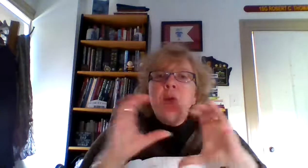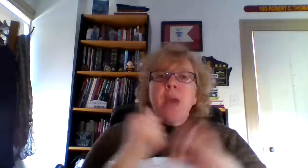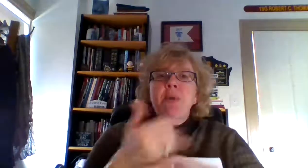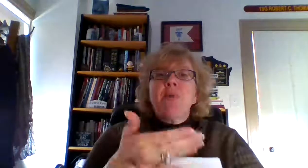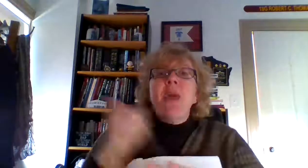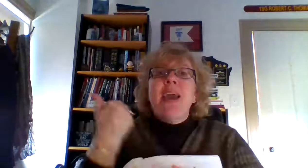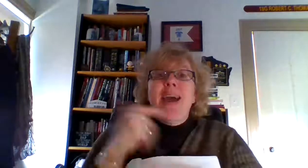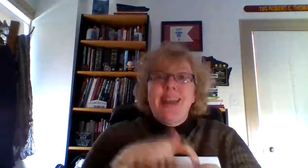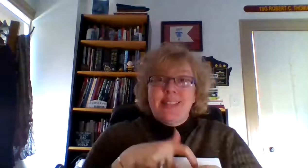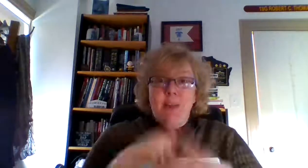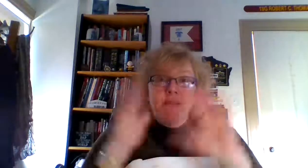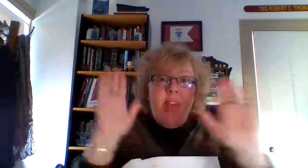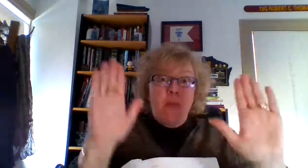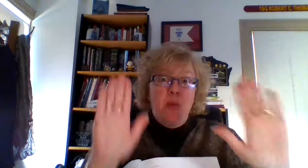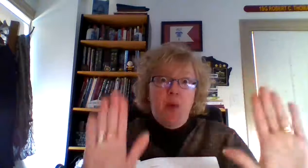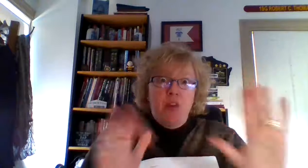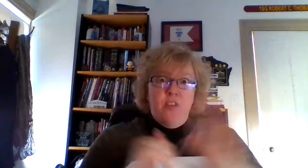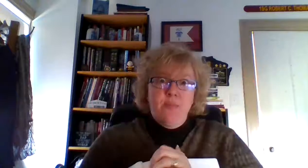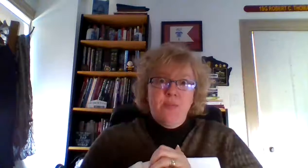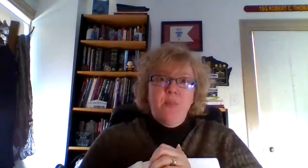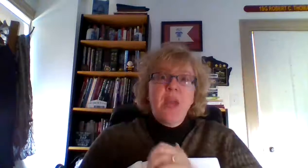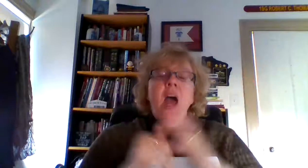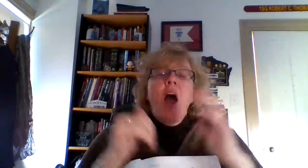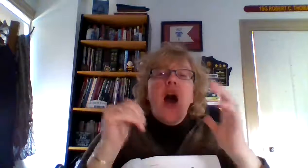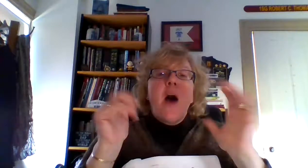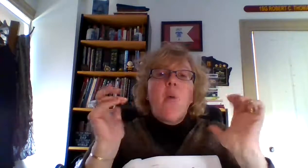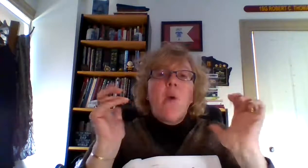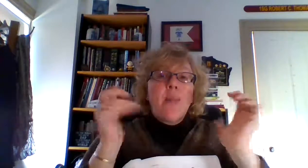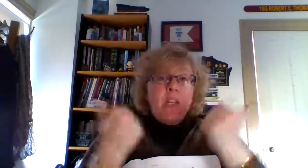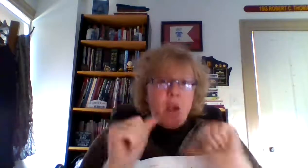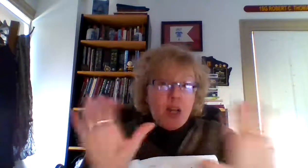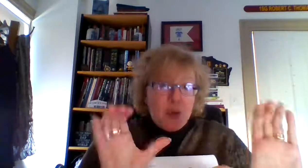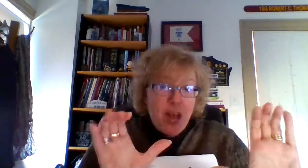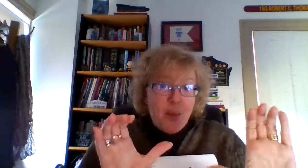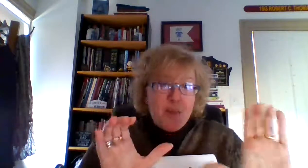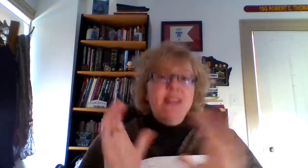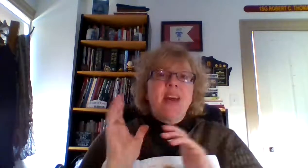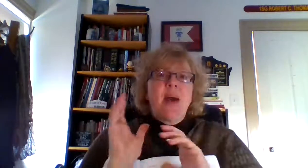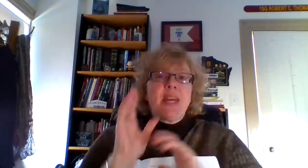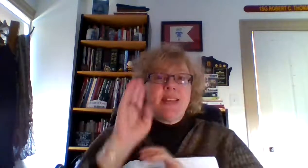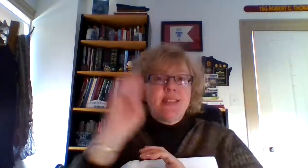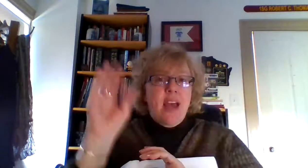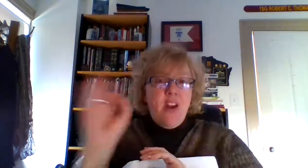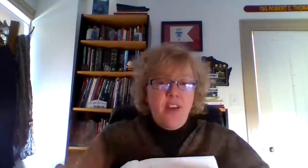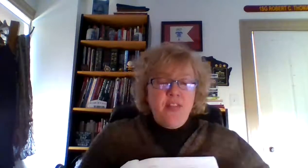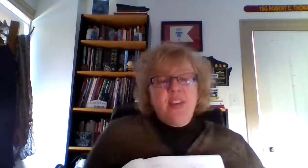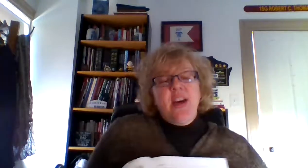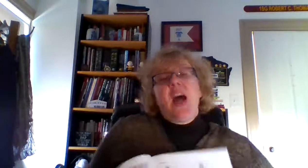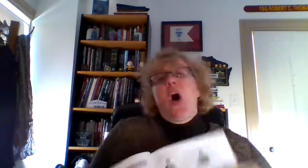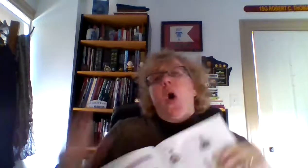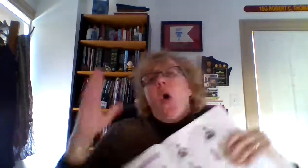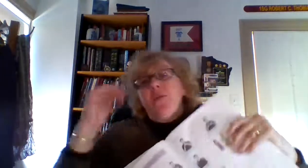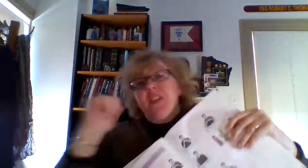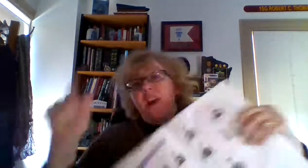communicate with me ahead of time. That would be wonderful. So what I'm going to try to do now is I'm going to sign off. Hopefully all